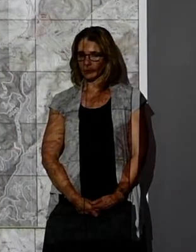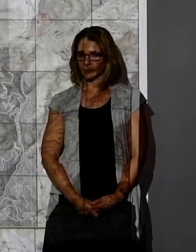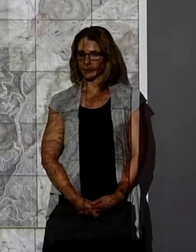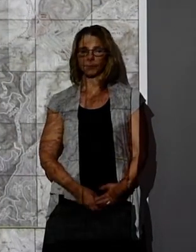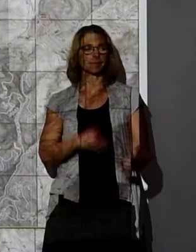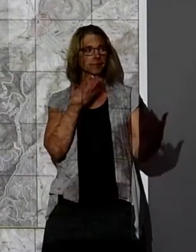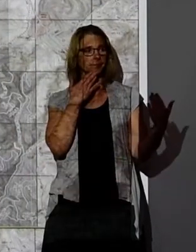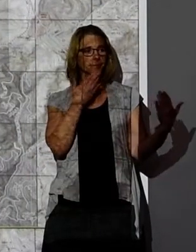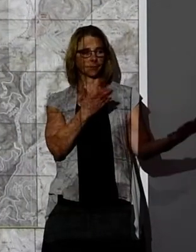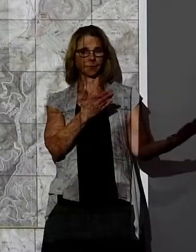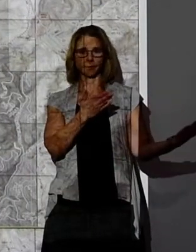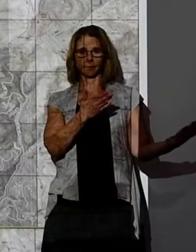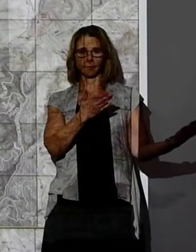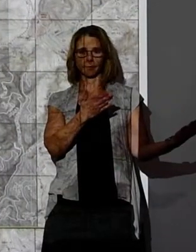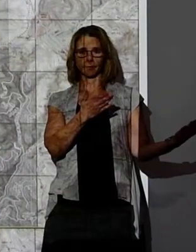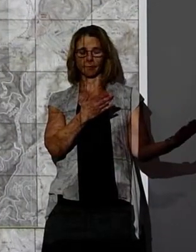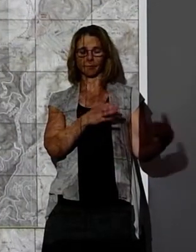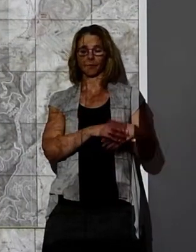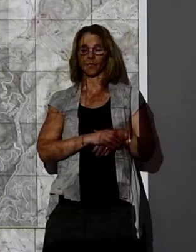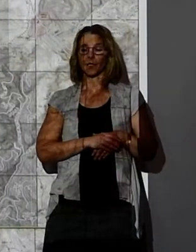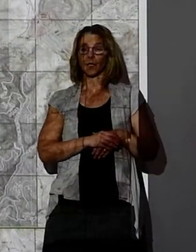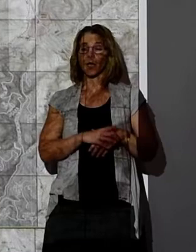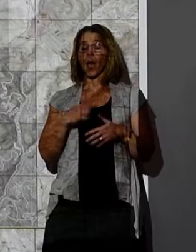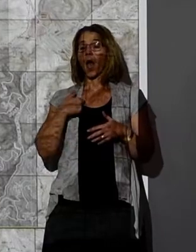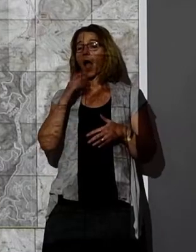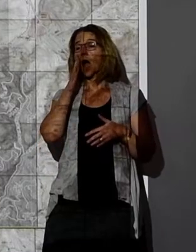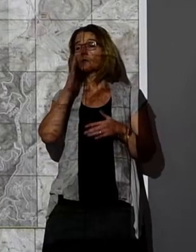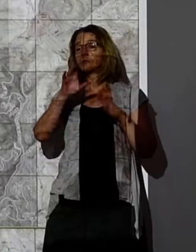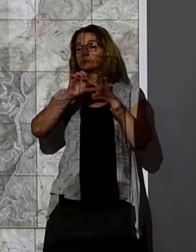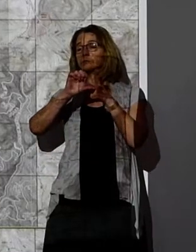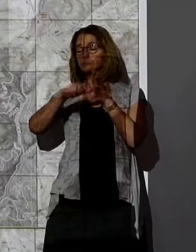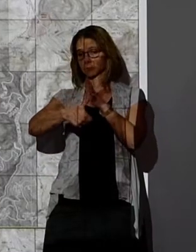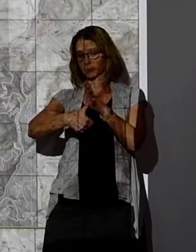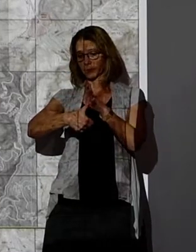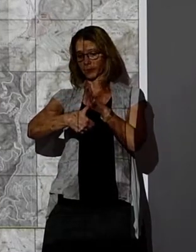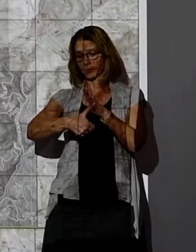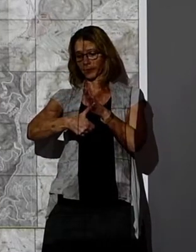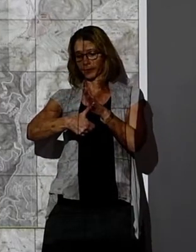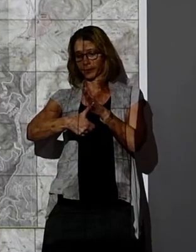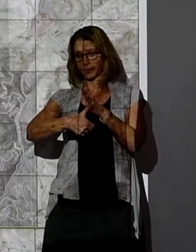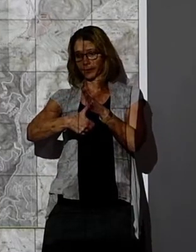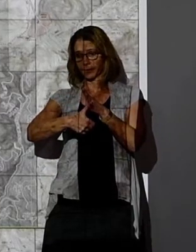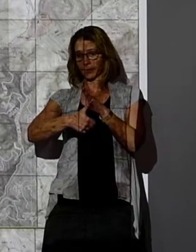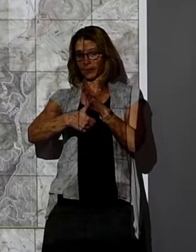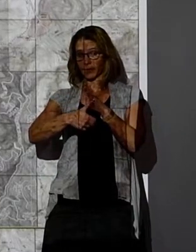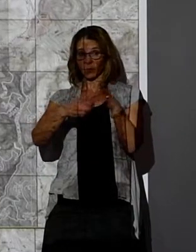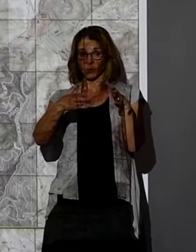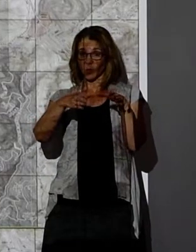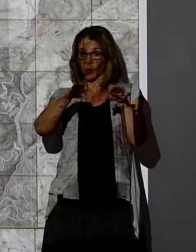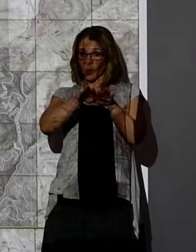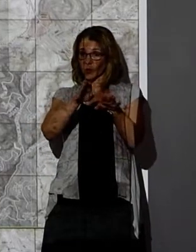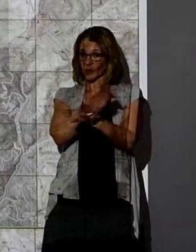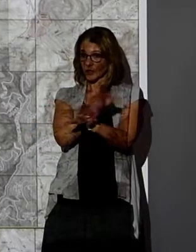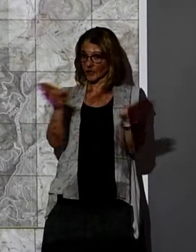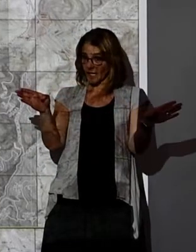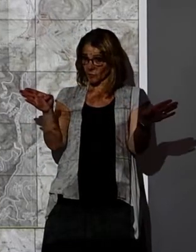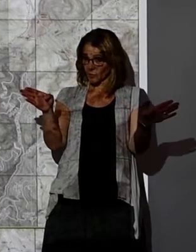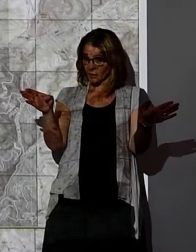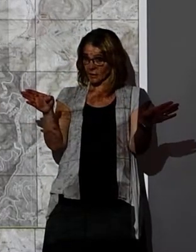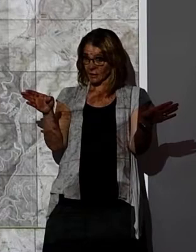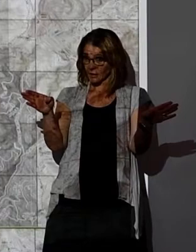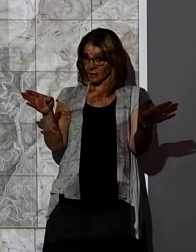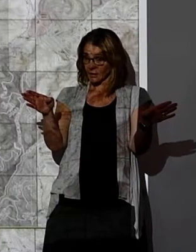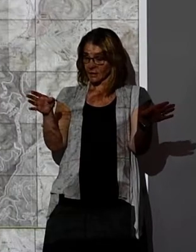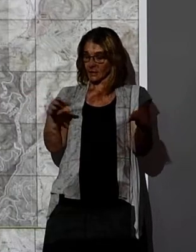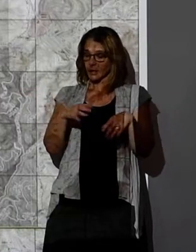Thanks, Caleb. And actually on that note, I will emphasize just enclosures in general. I was going to kind of close with this, but we're on